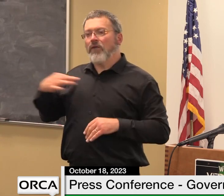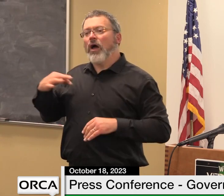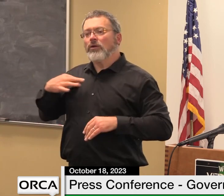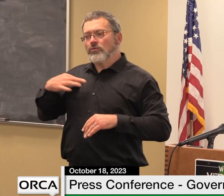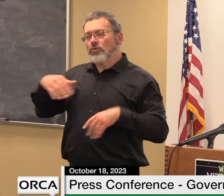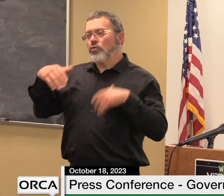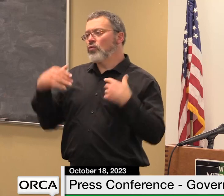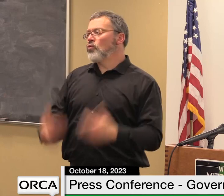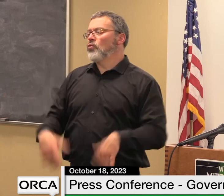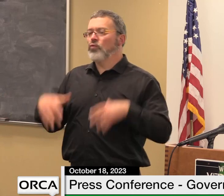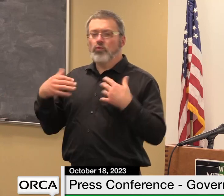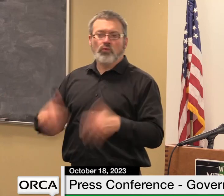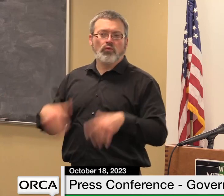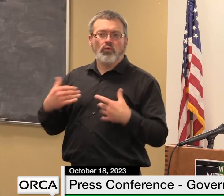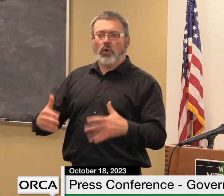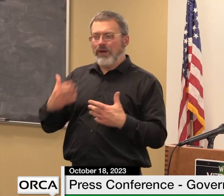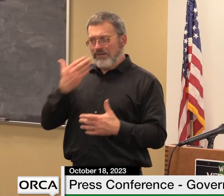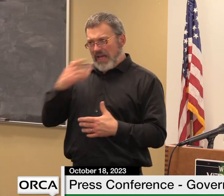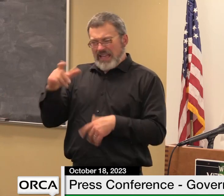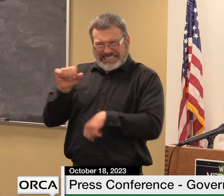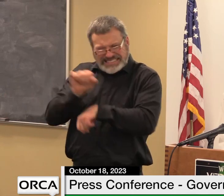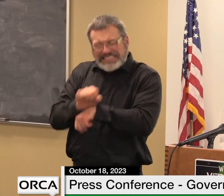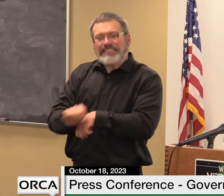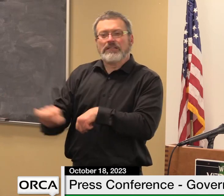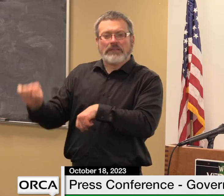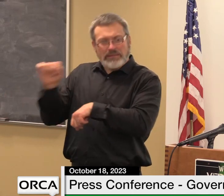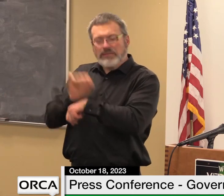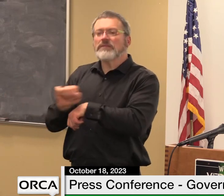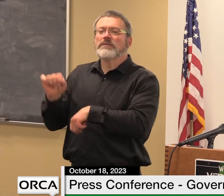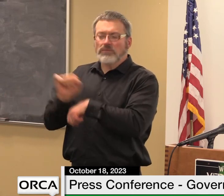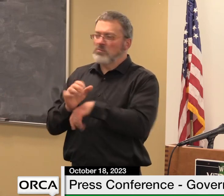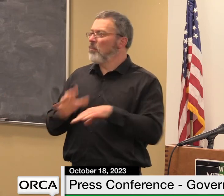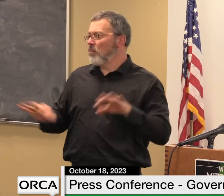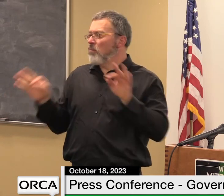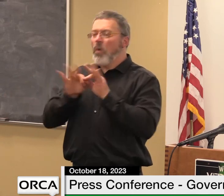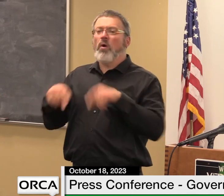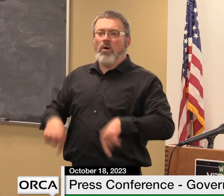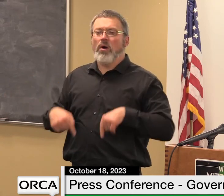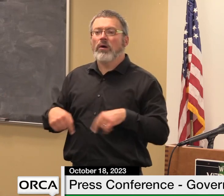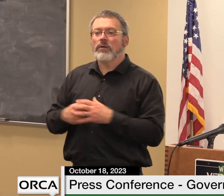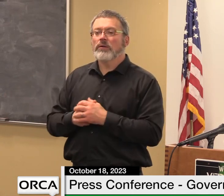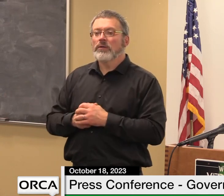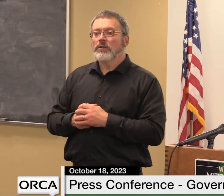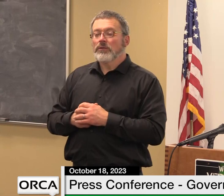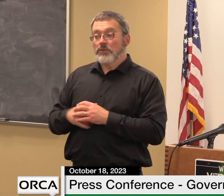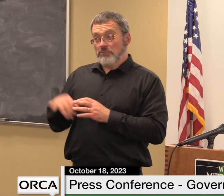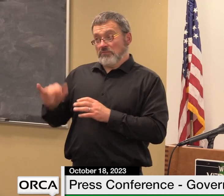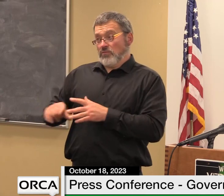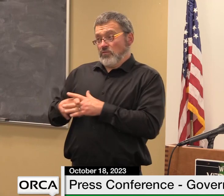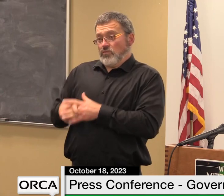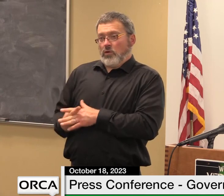year to make this happen. As a reminder, since we launched this program, we've raised over